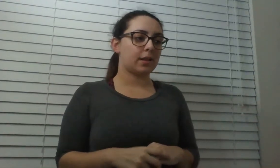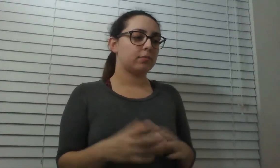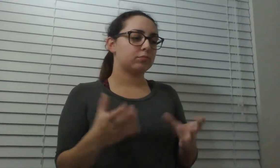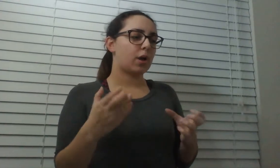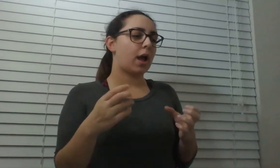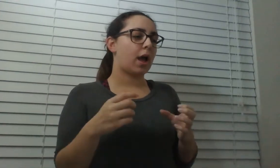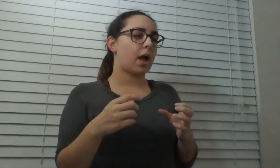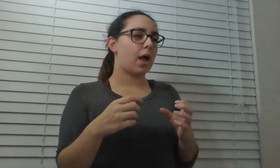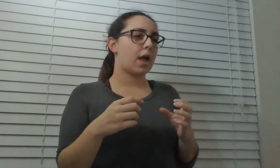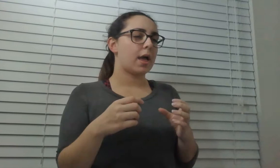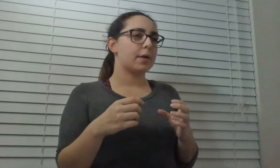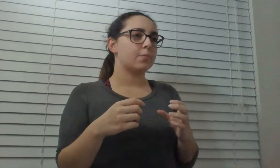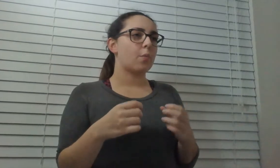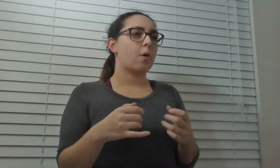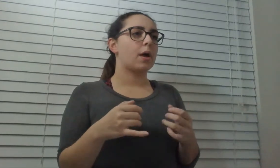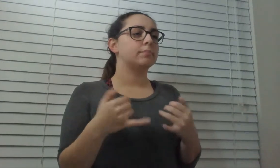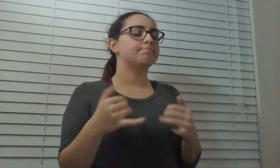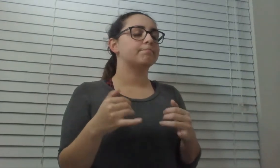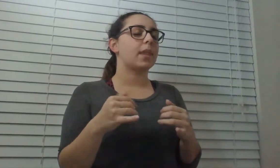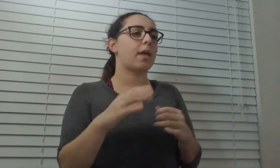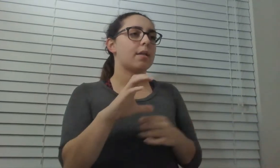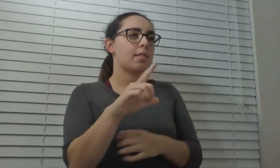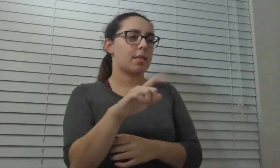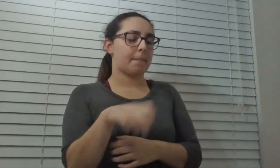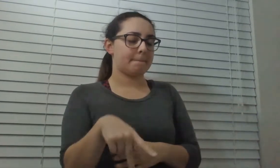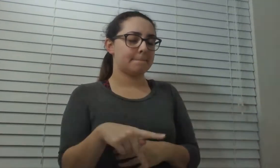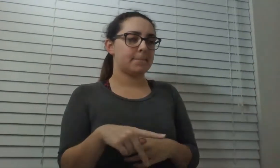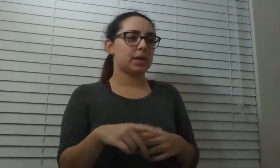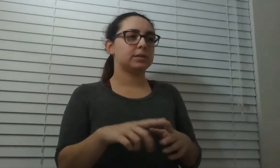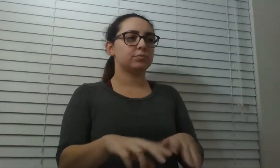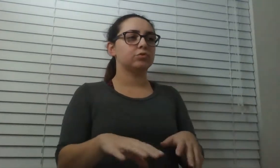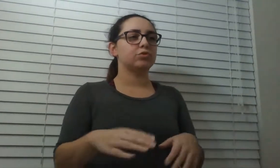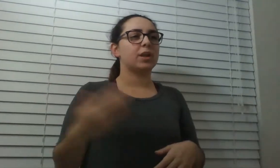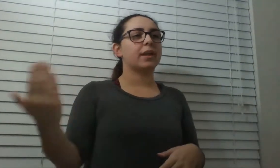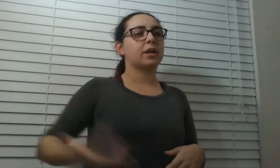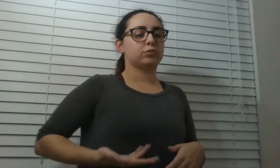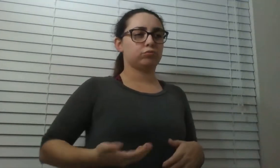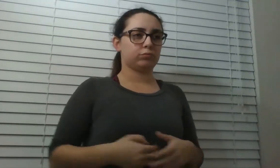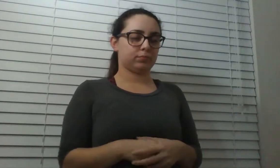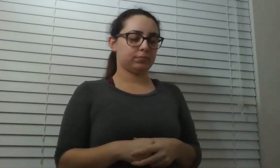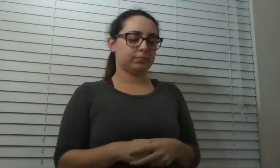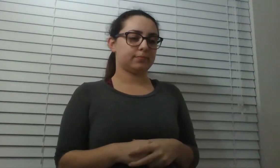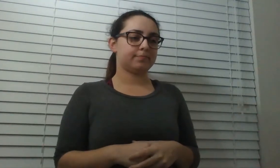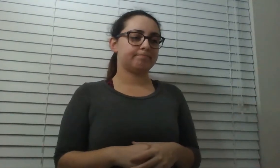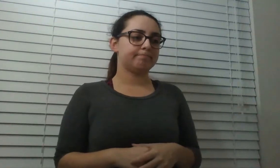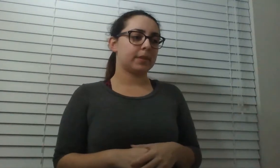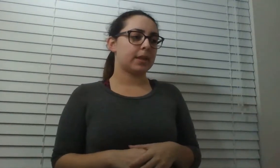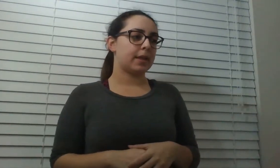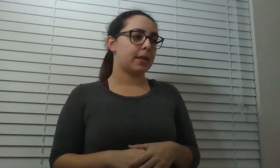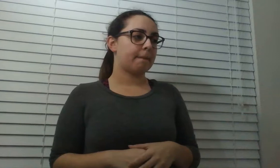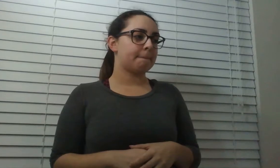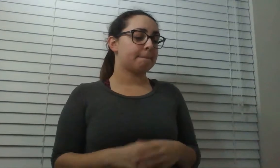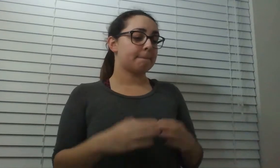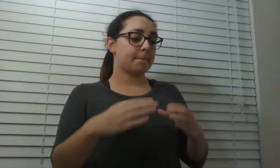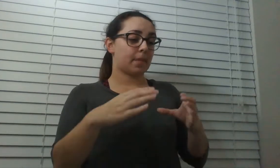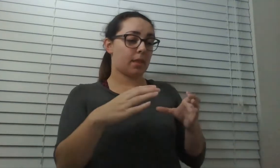clip. This is just an intro to Rick. I love this box. Wow. It's beautiful, about the size of a